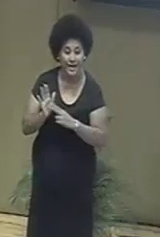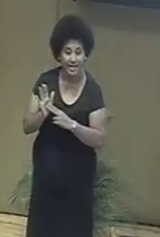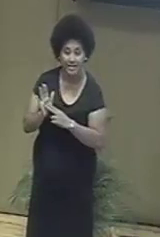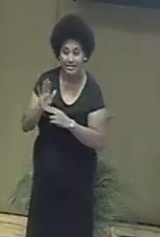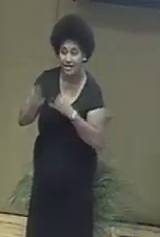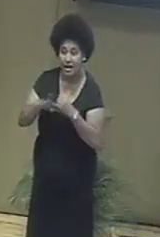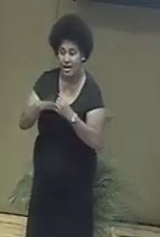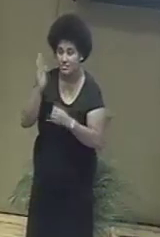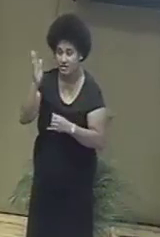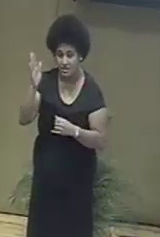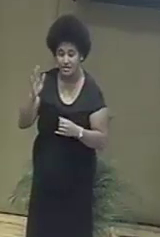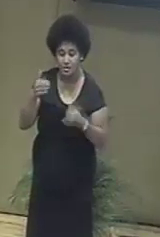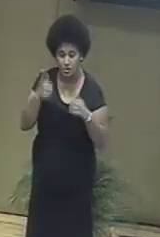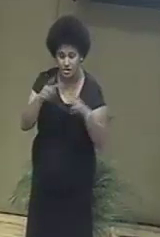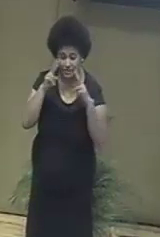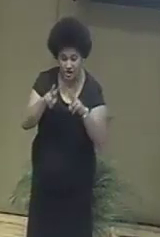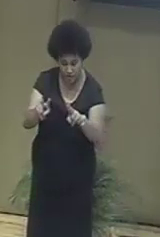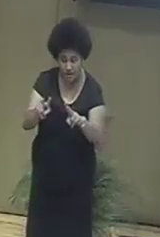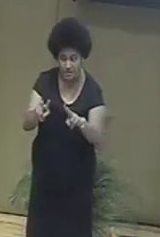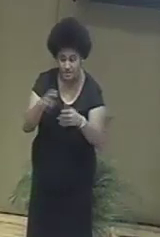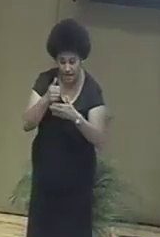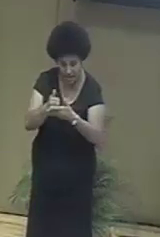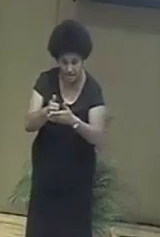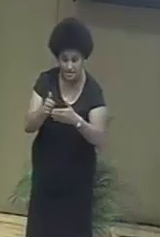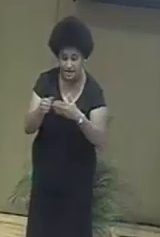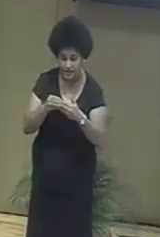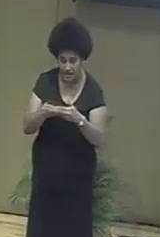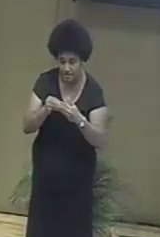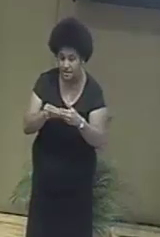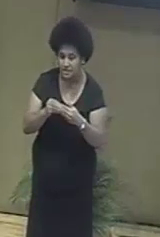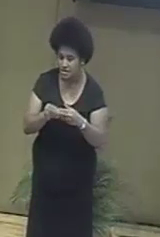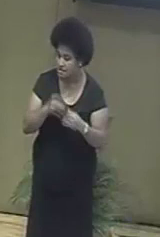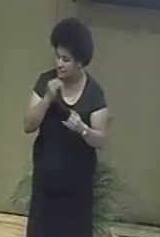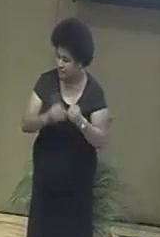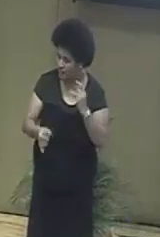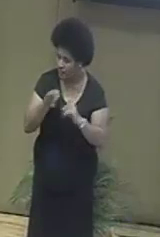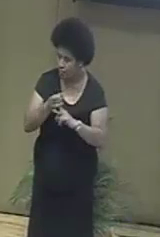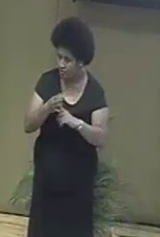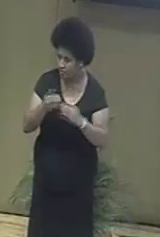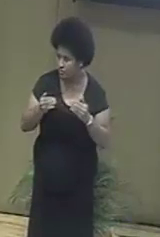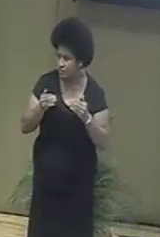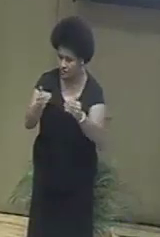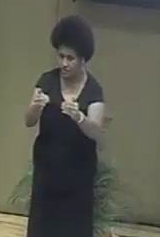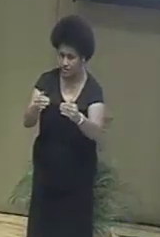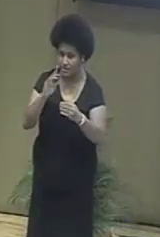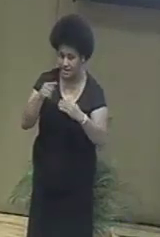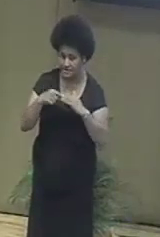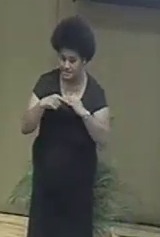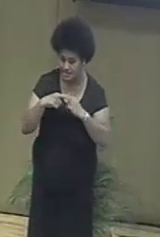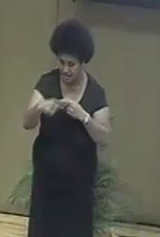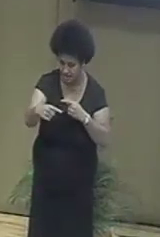Again, with Nathan, the use of the audio-visual aids for flexibility, to create flexibility, really, really important as we move forward.